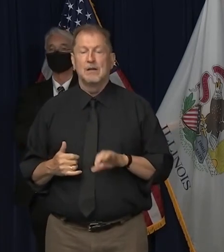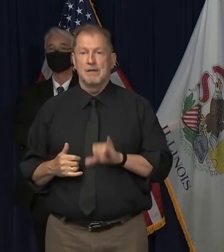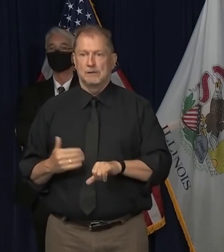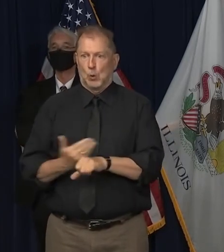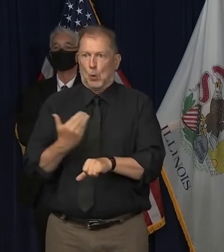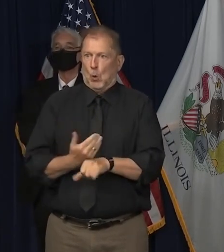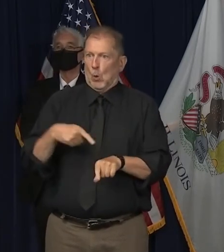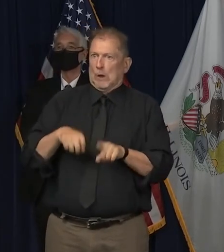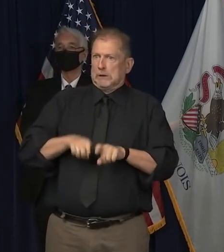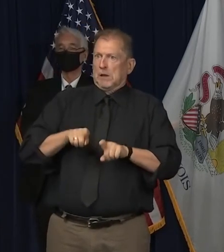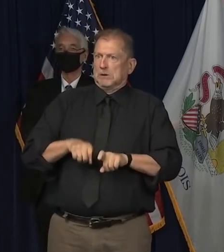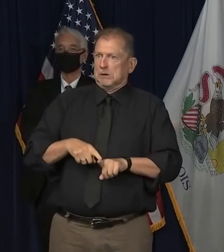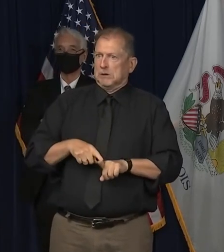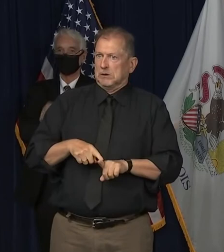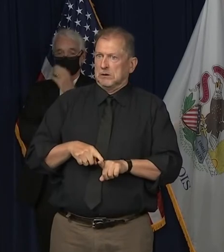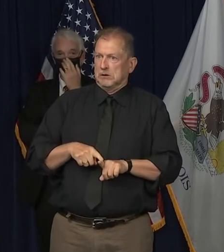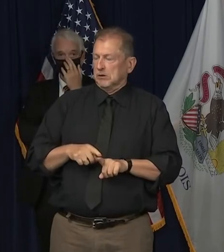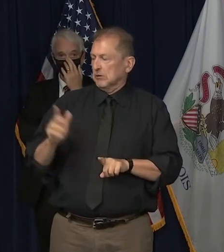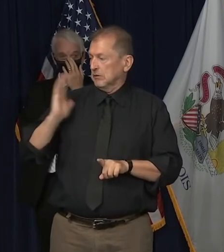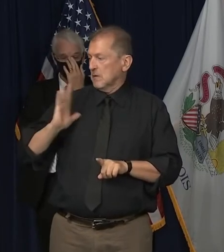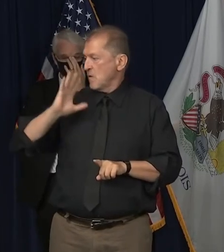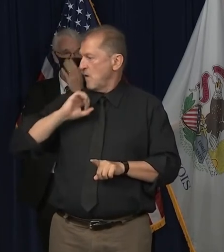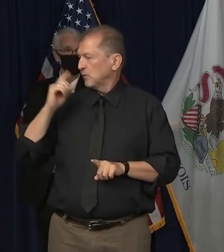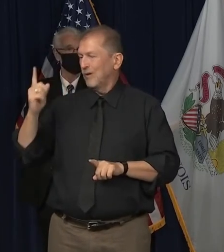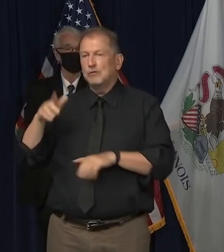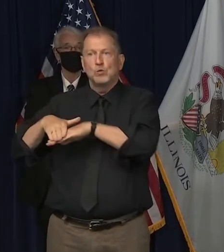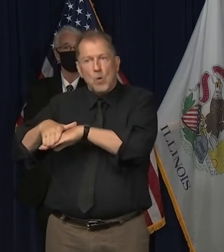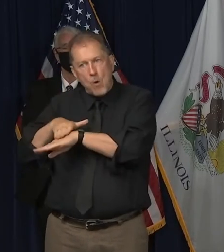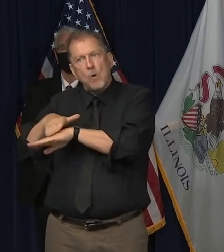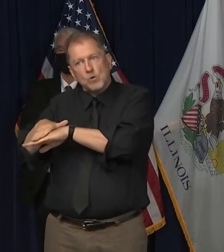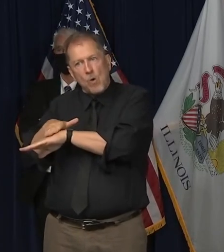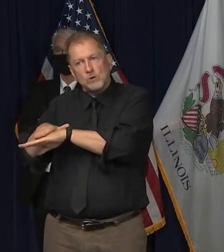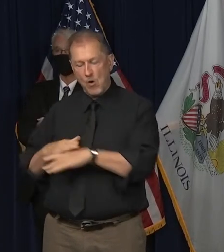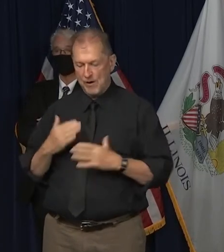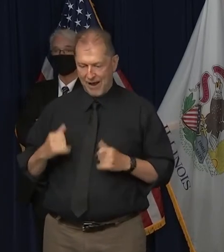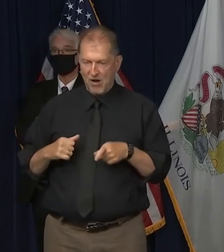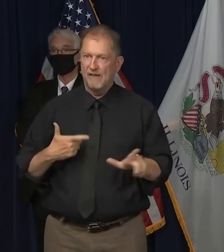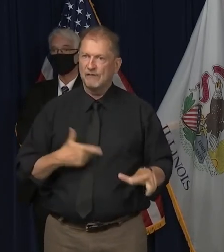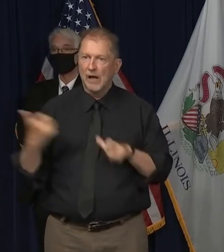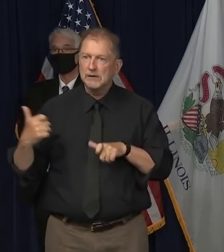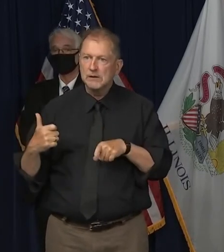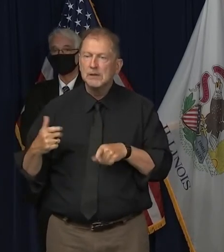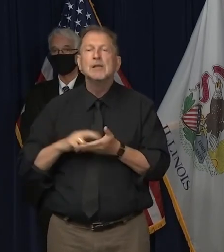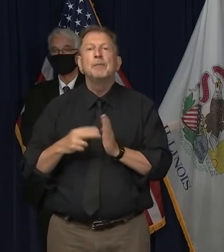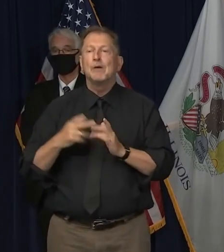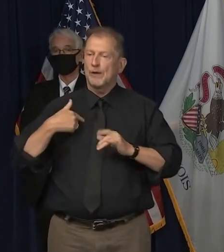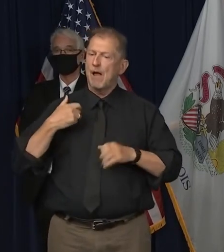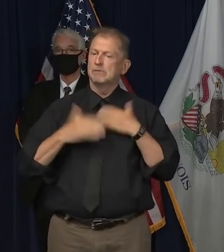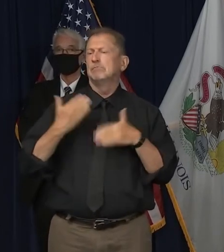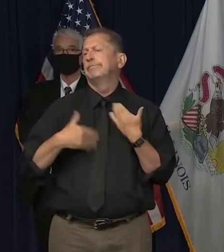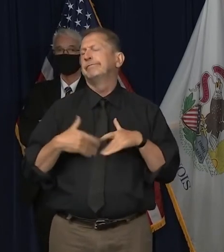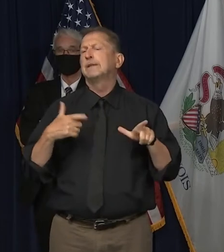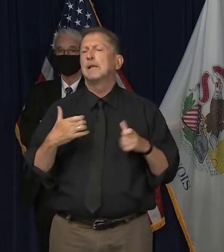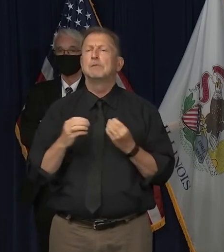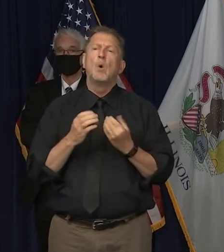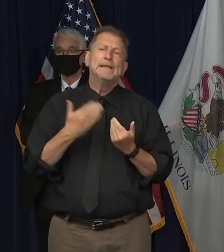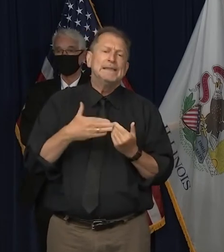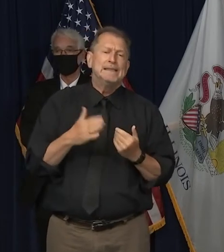tool that we believe will let communities scale up their COVID-19 testing capabilities more